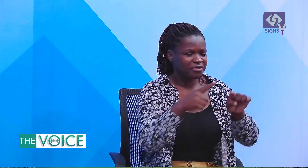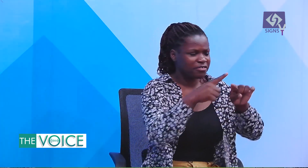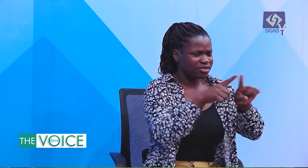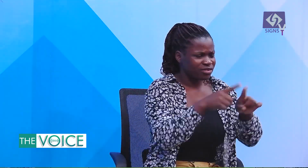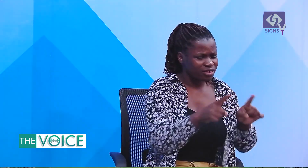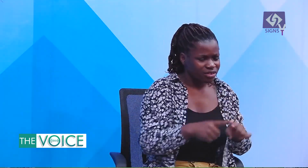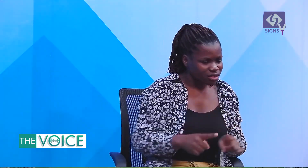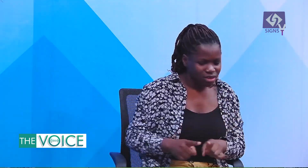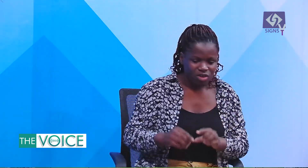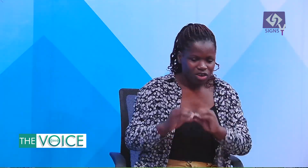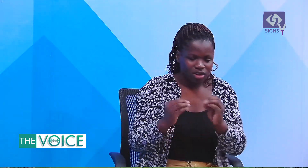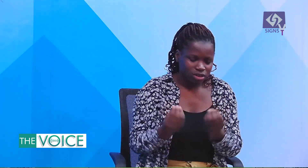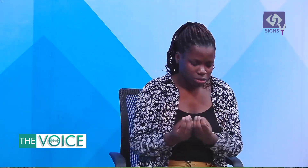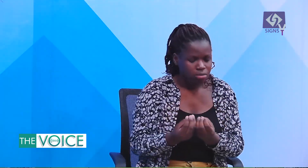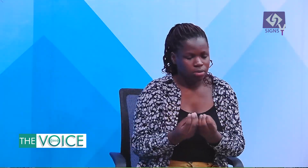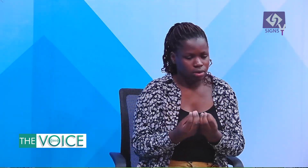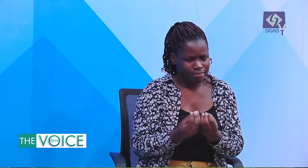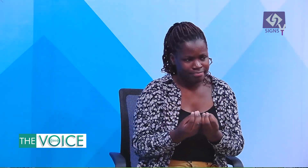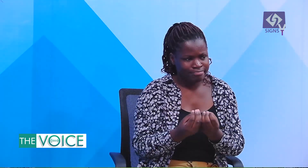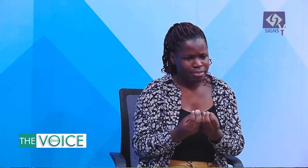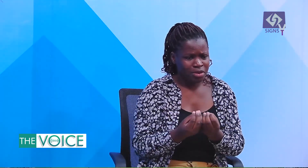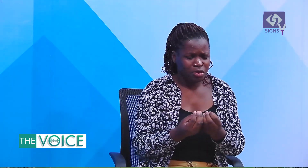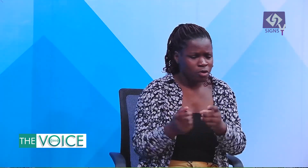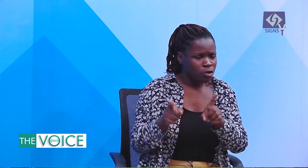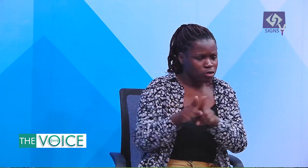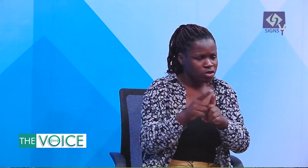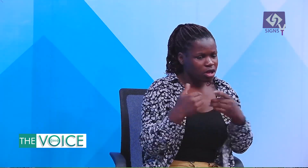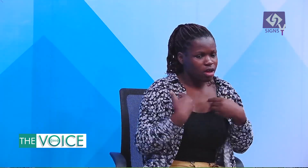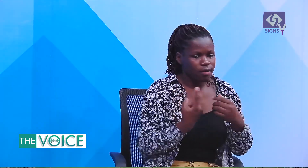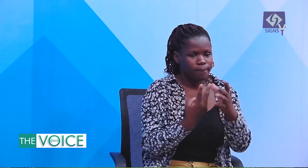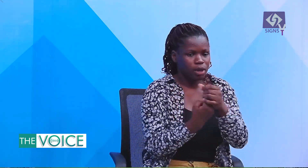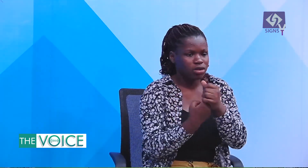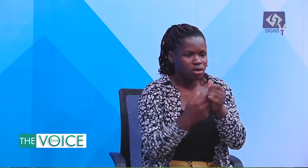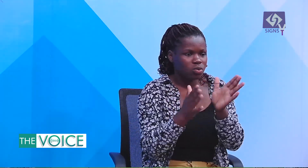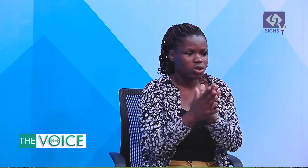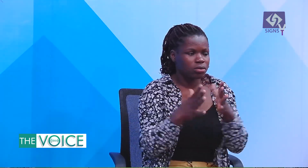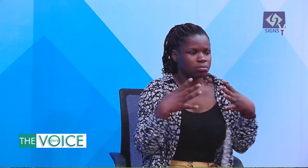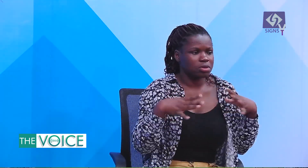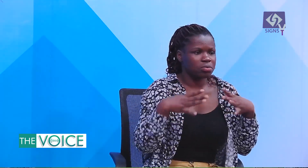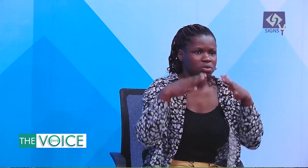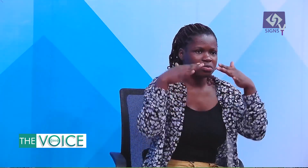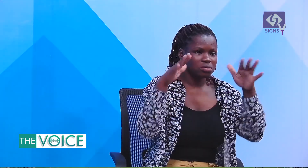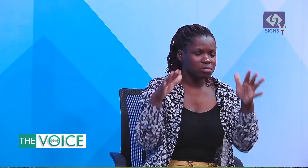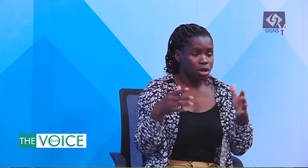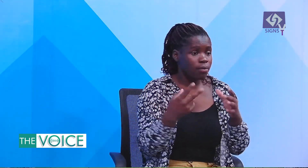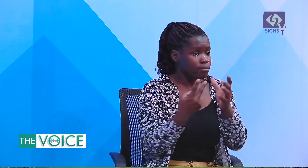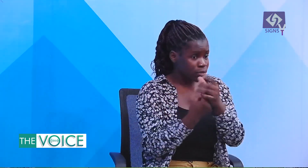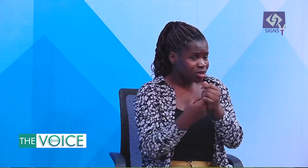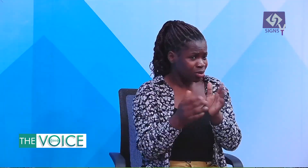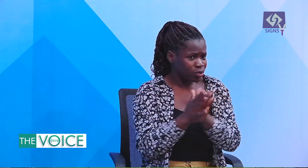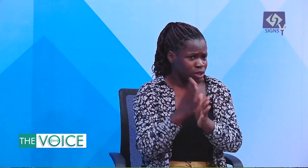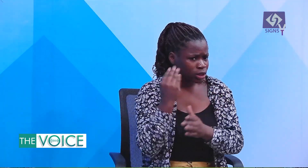support persons with disabilities from different levels and different organizations, create partnerships